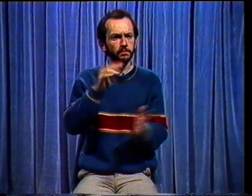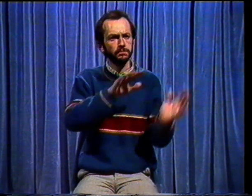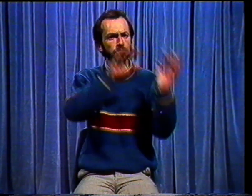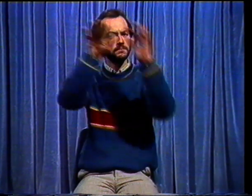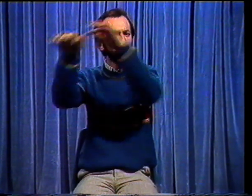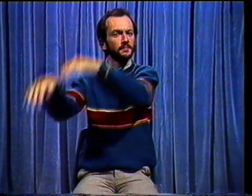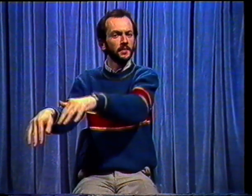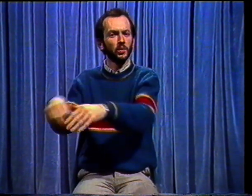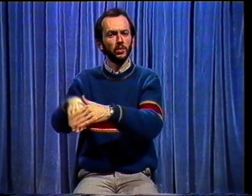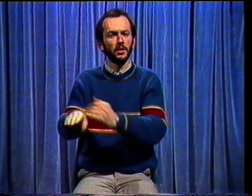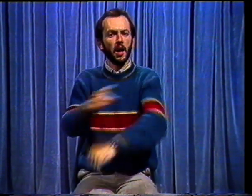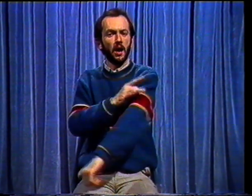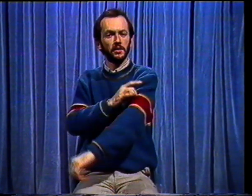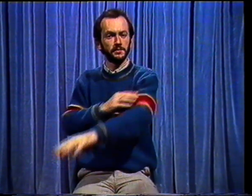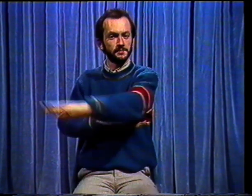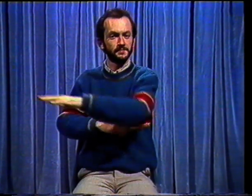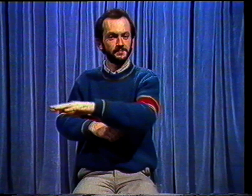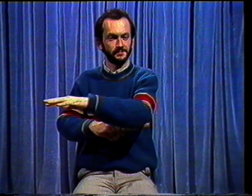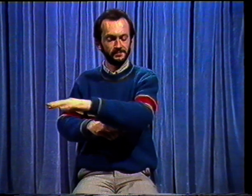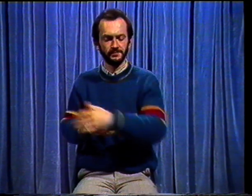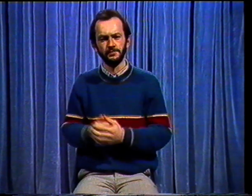the Pope's visit to Ireland.